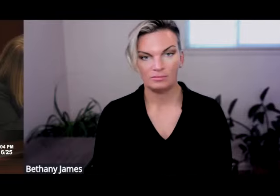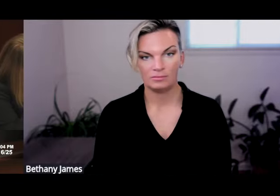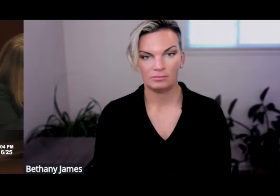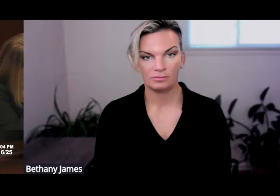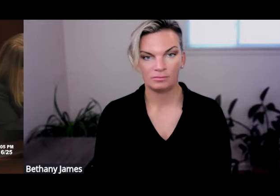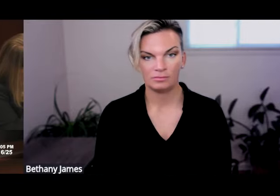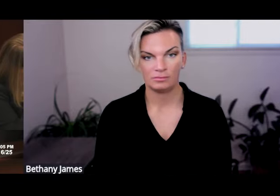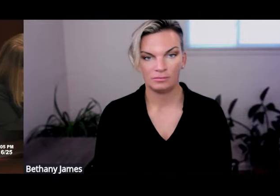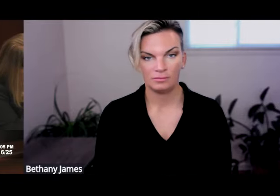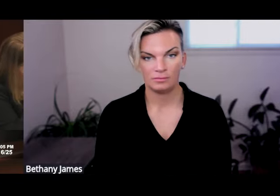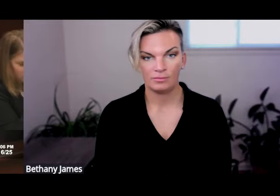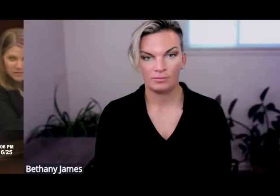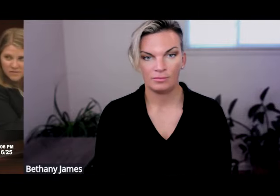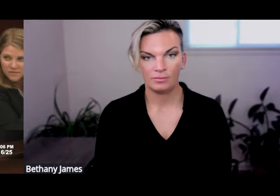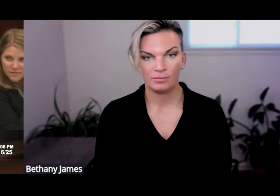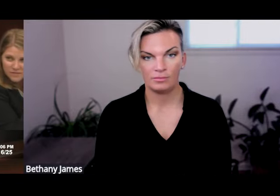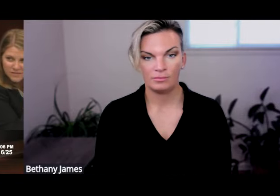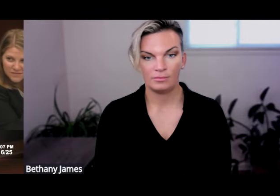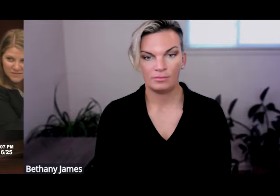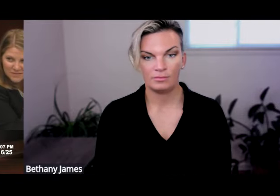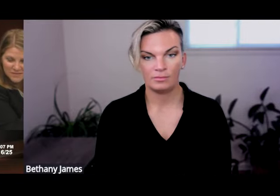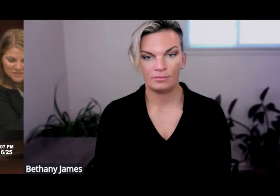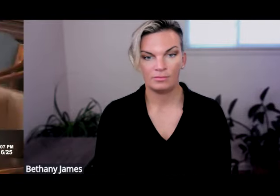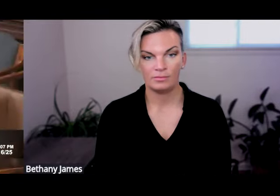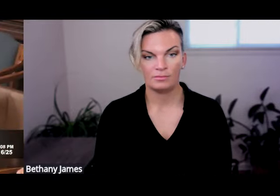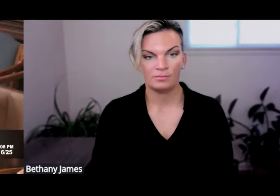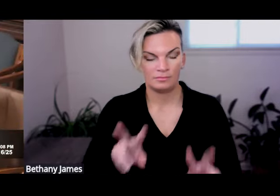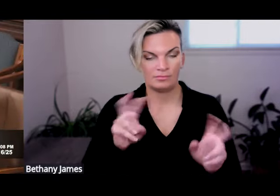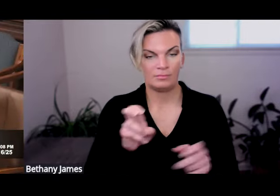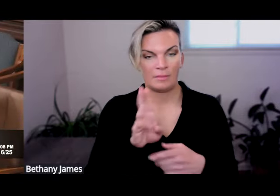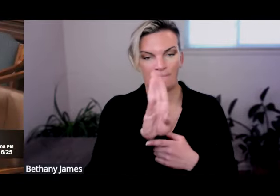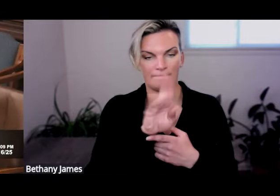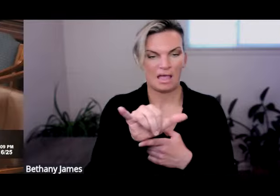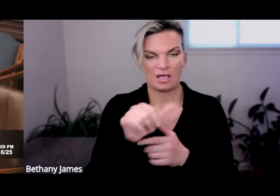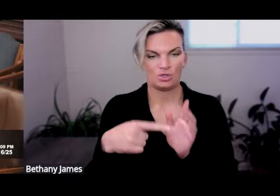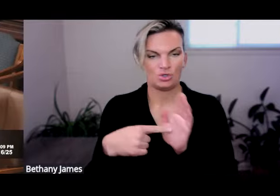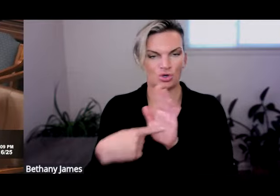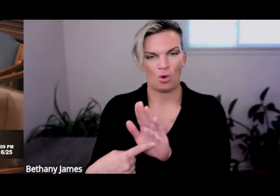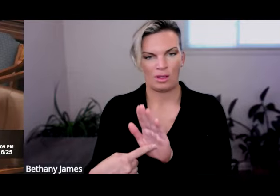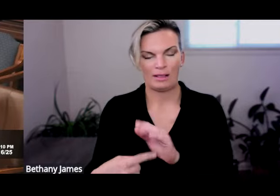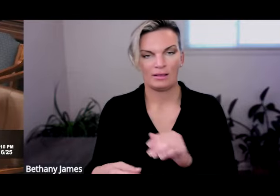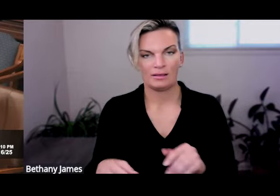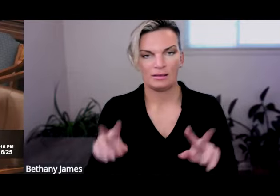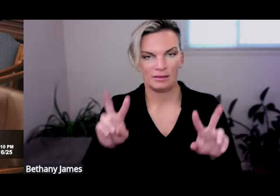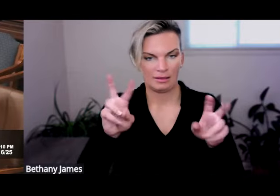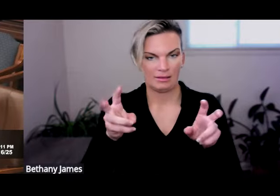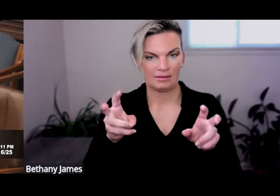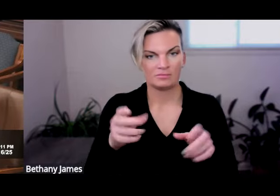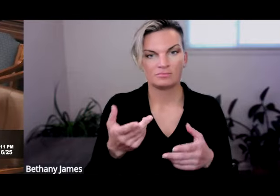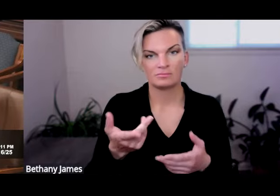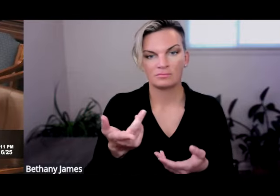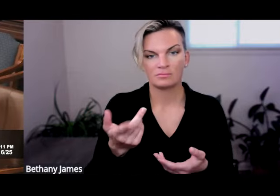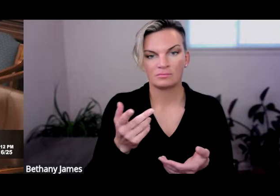you get rid of the words by showing. It's implied that if you're gonna present a birth certificate or something.